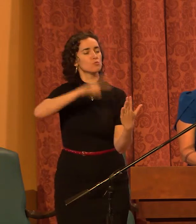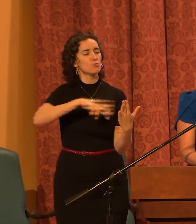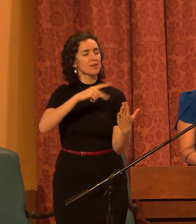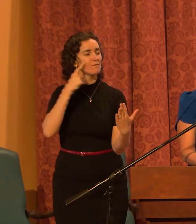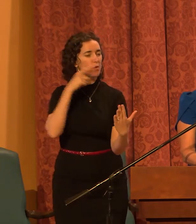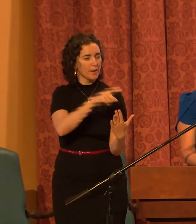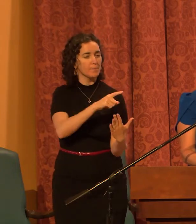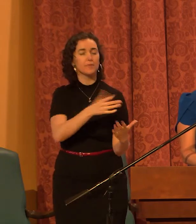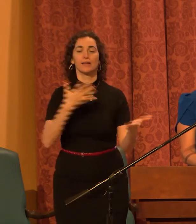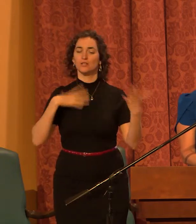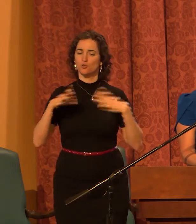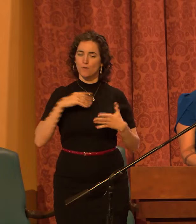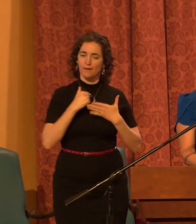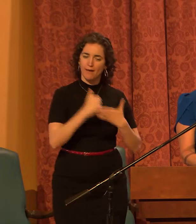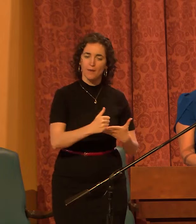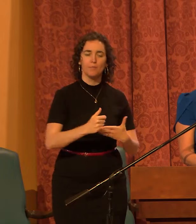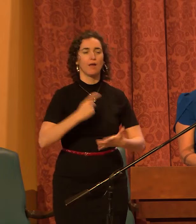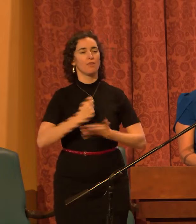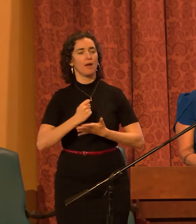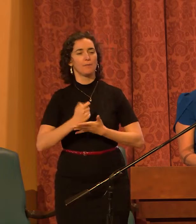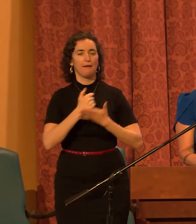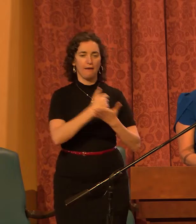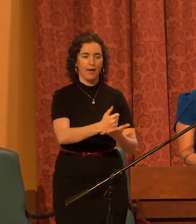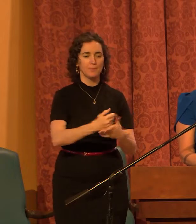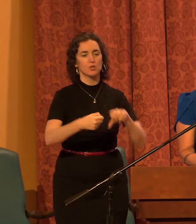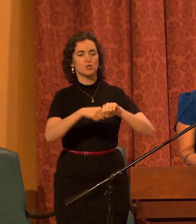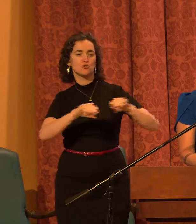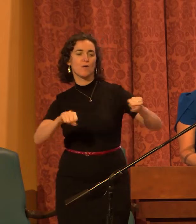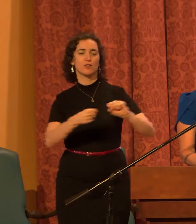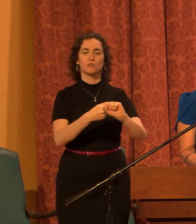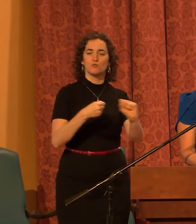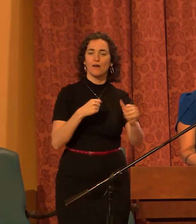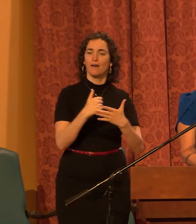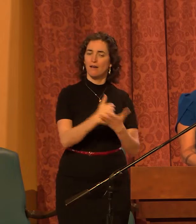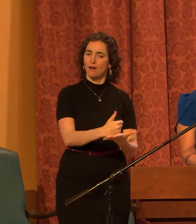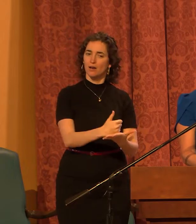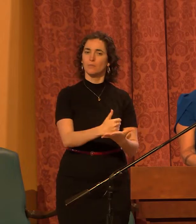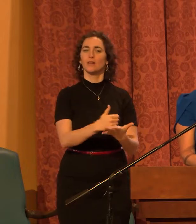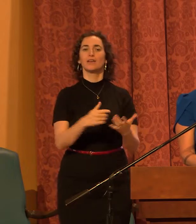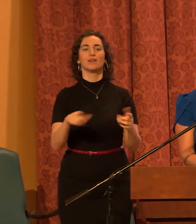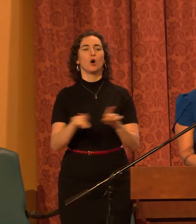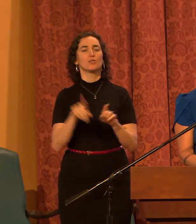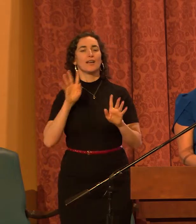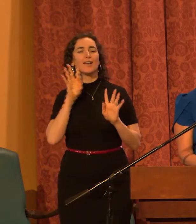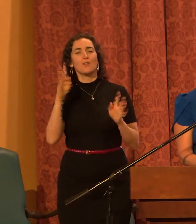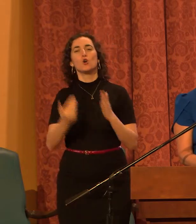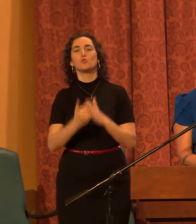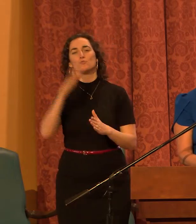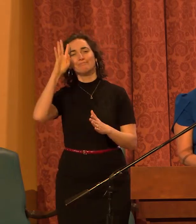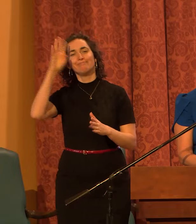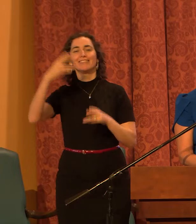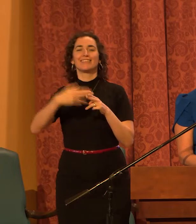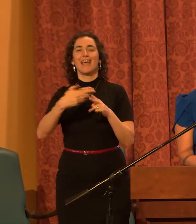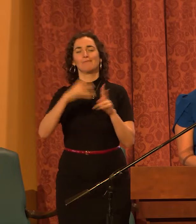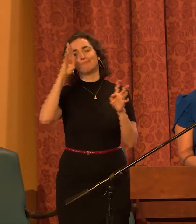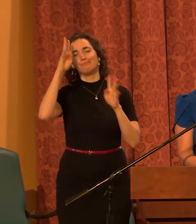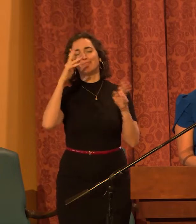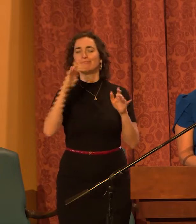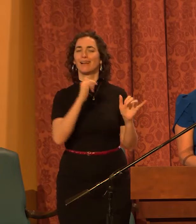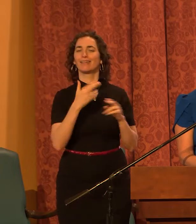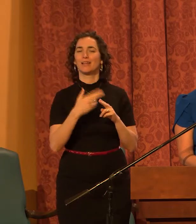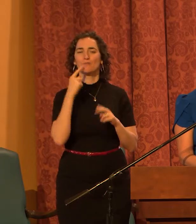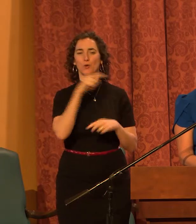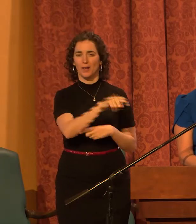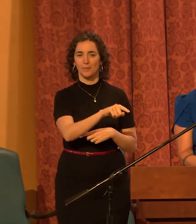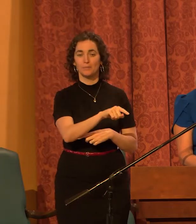dressed him up, helped him with therapies, stretched him, and always made up new nicknames for him. Josh had also learned